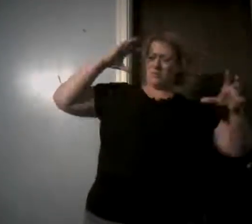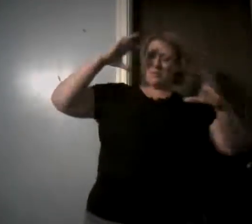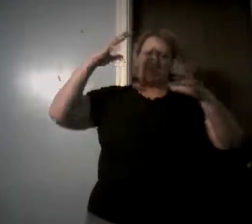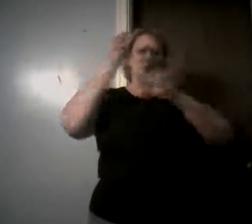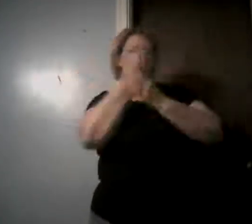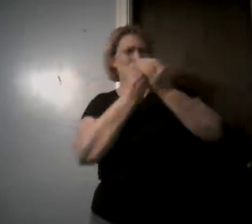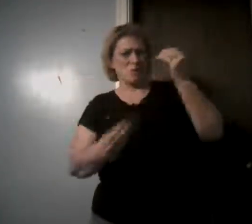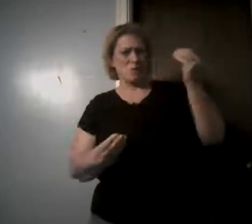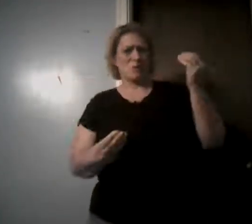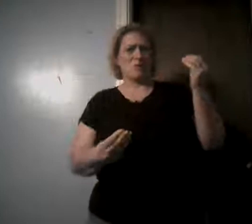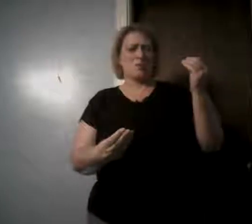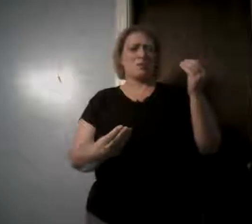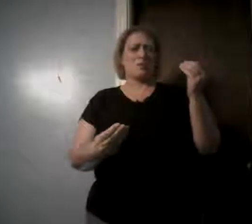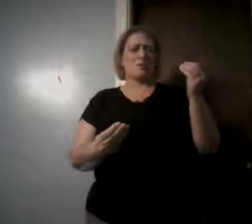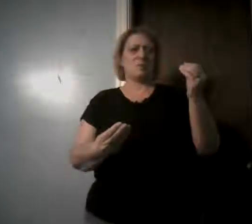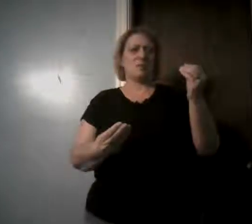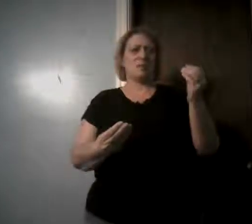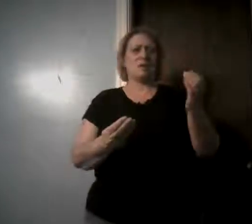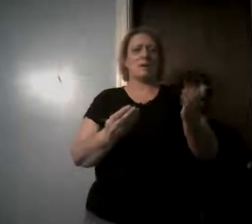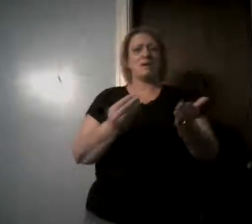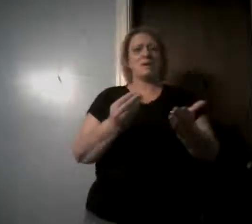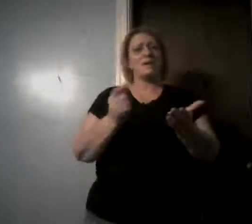Surgery may be needed in some cases.